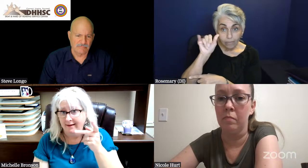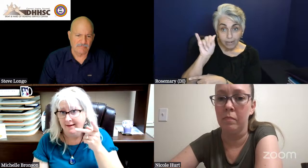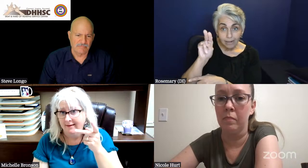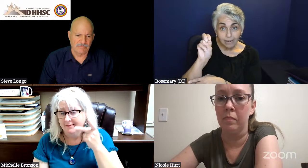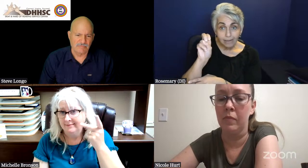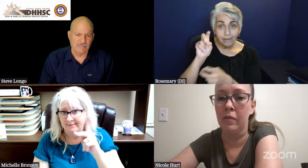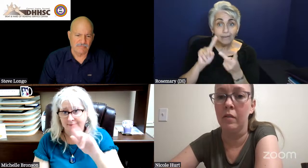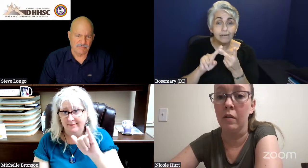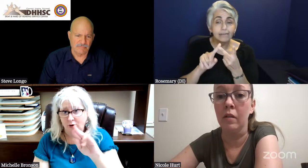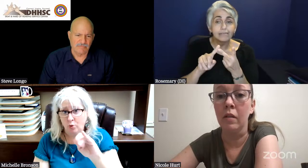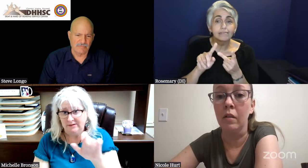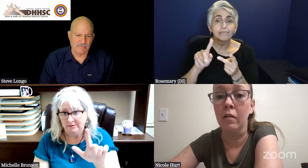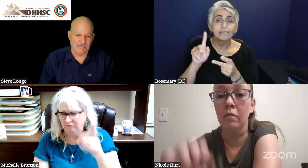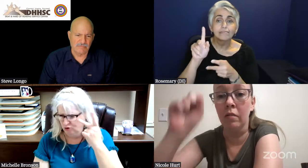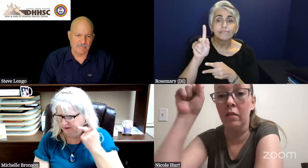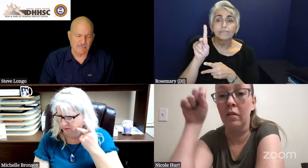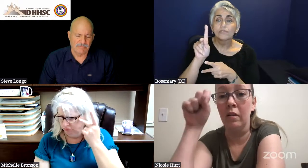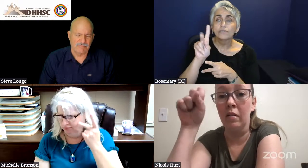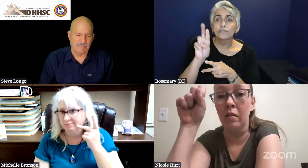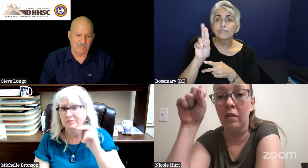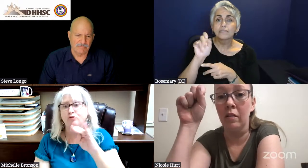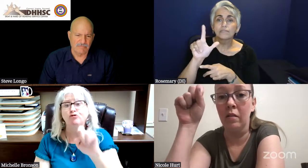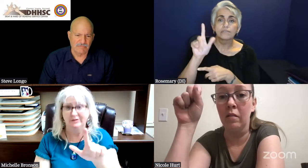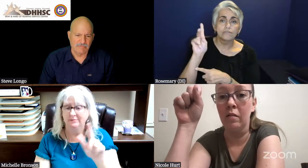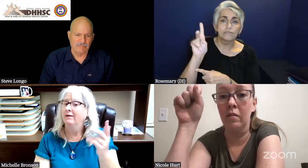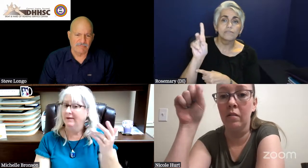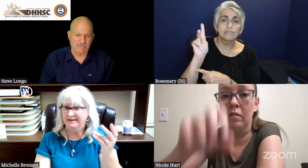staff were in. Remember Wayne and